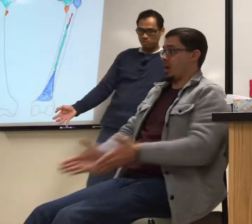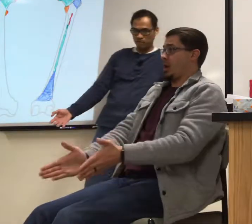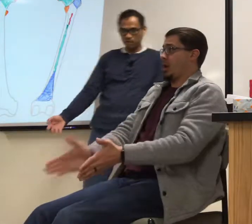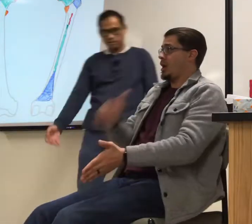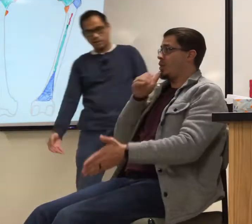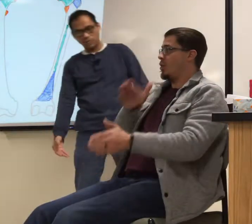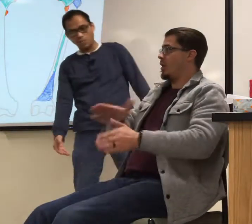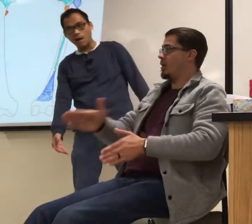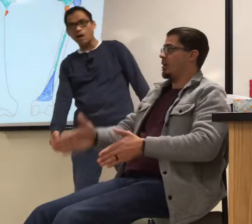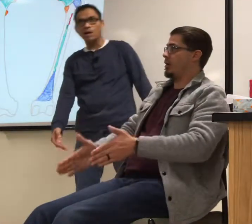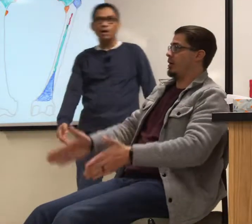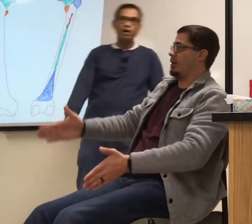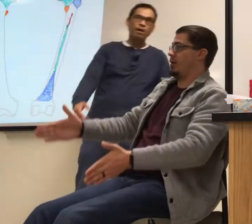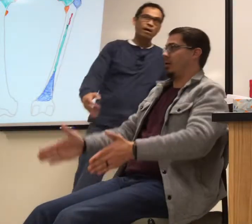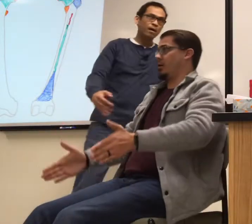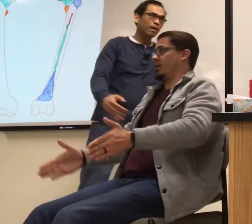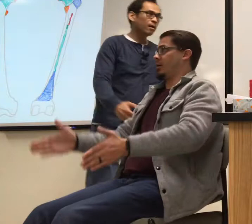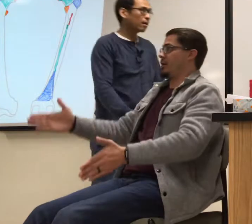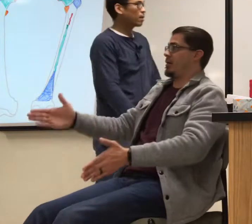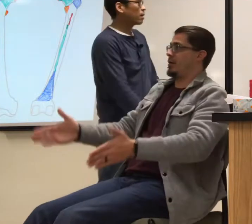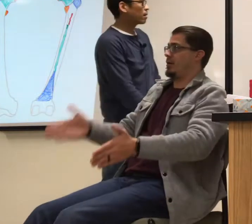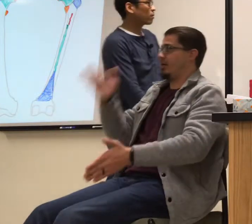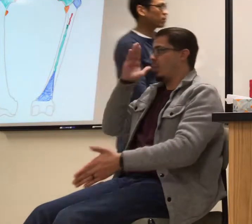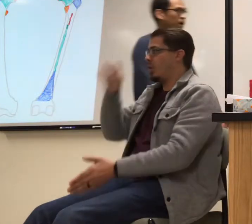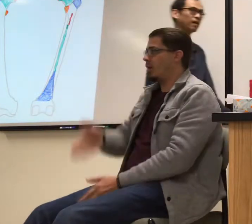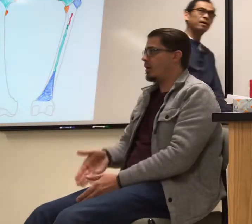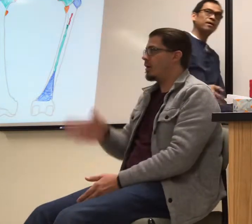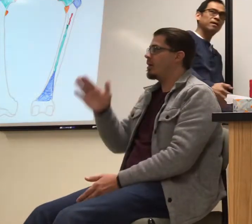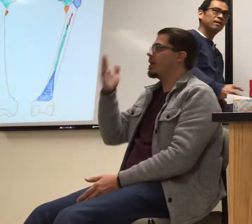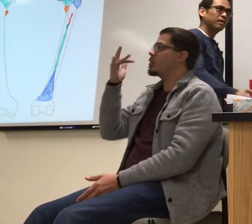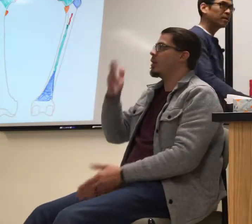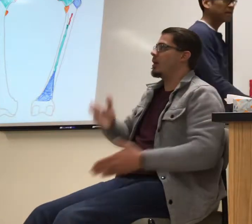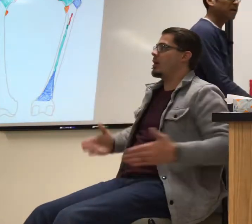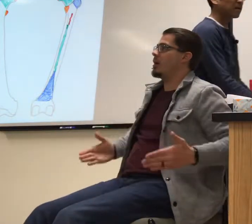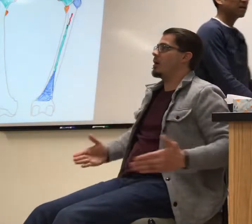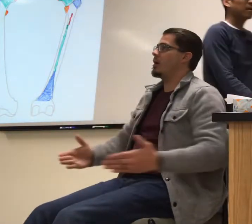wouldn't you? Like a robot? Or a duck?